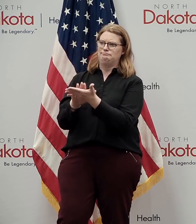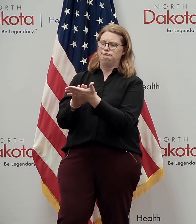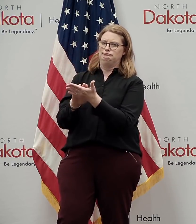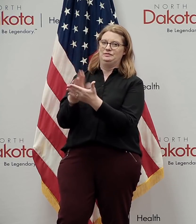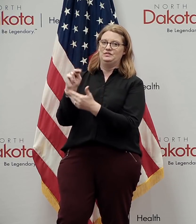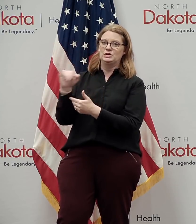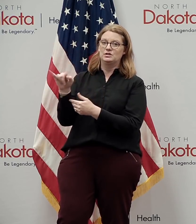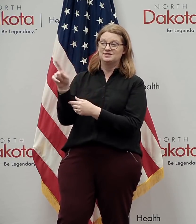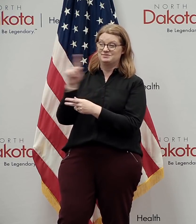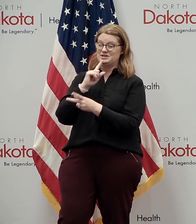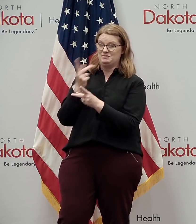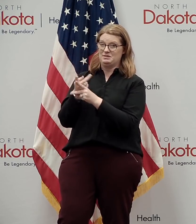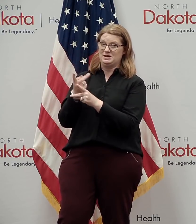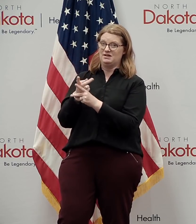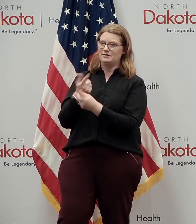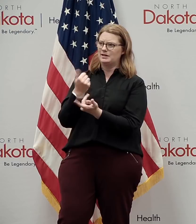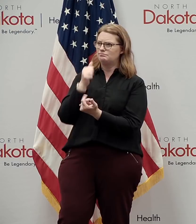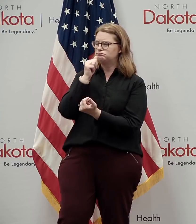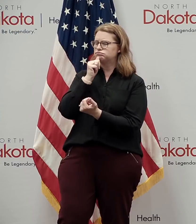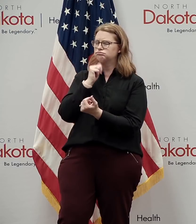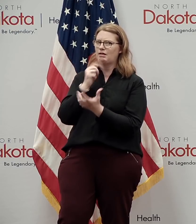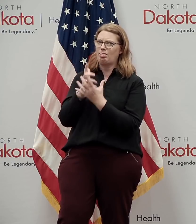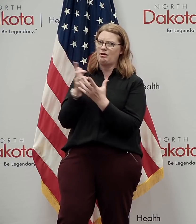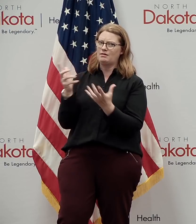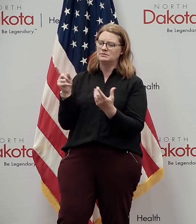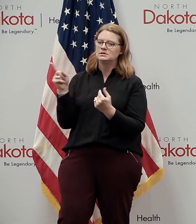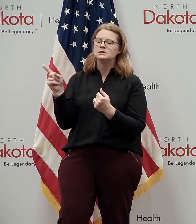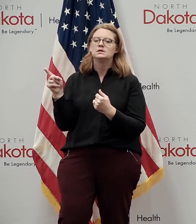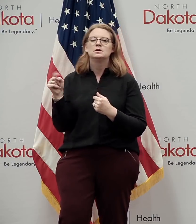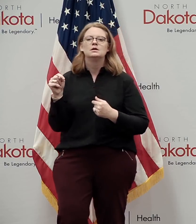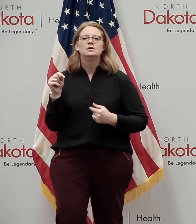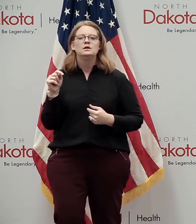want to be cautious after everything they've been through.